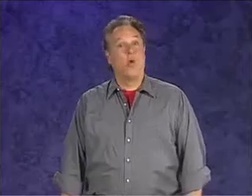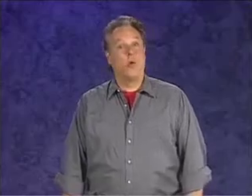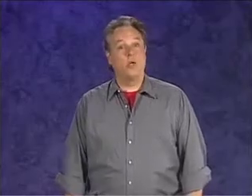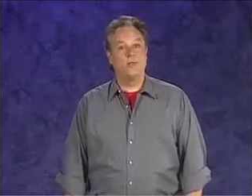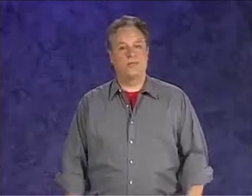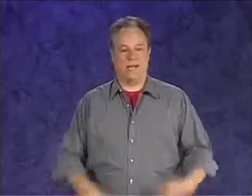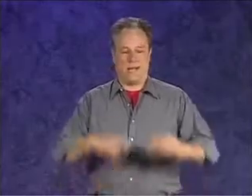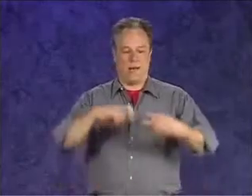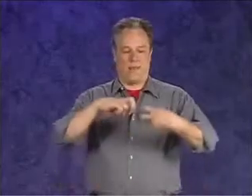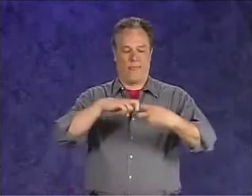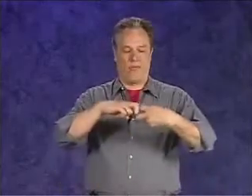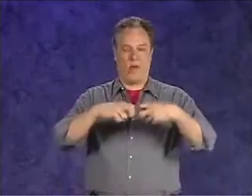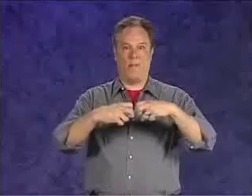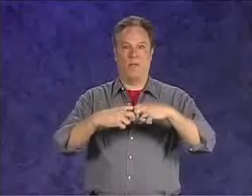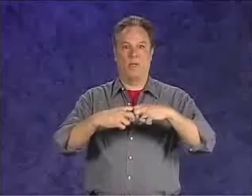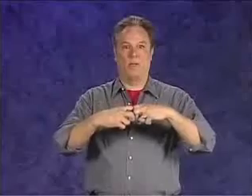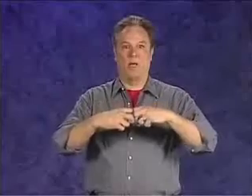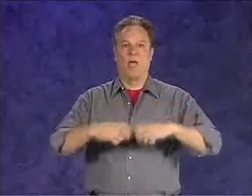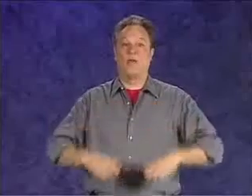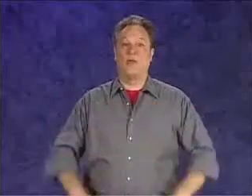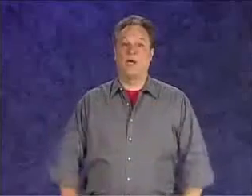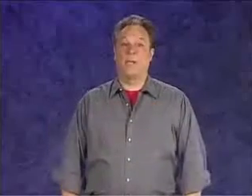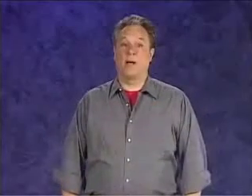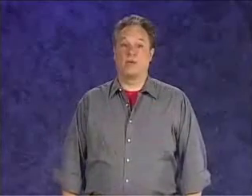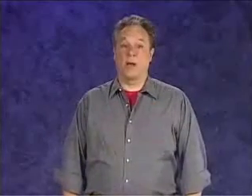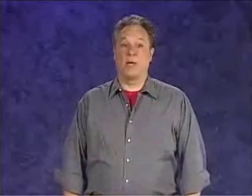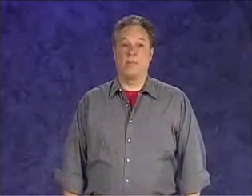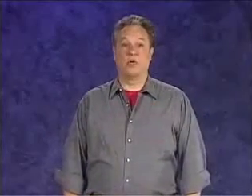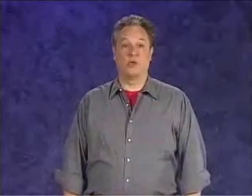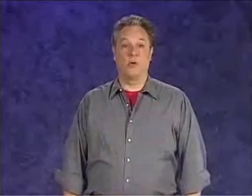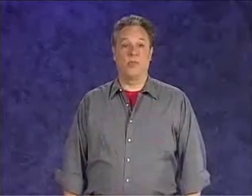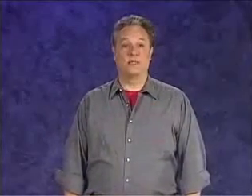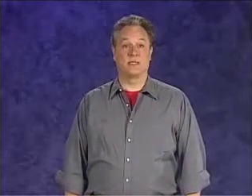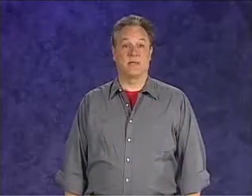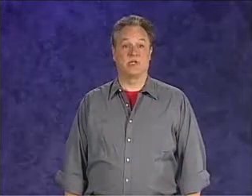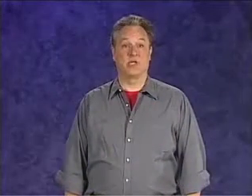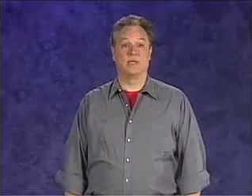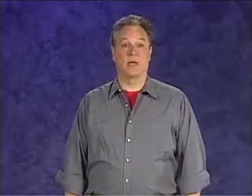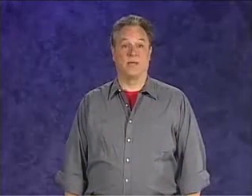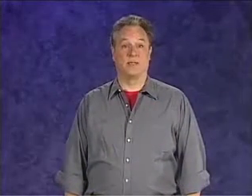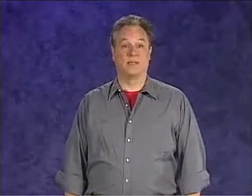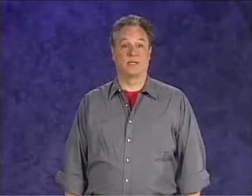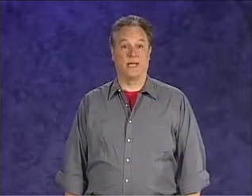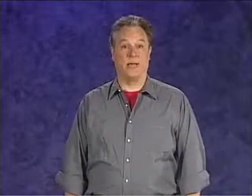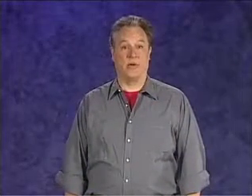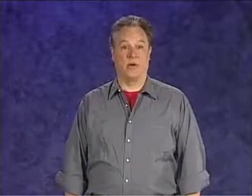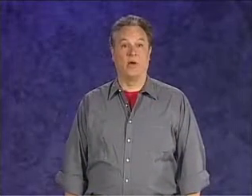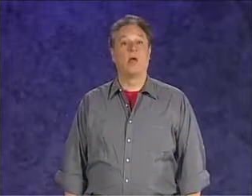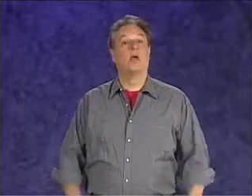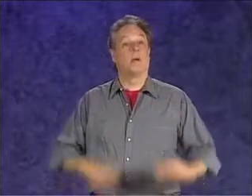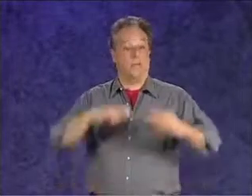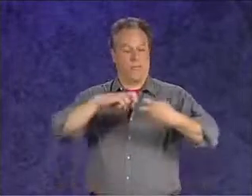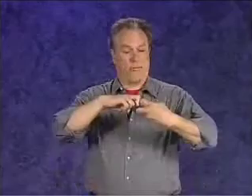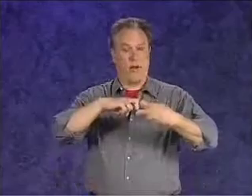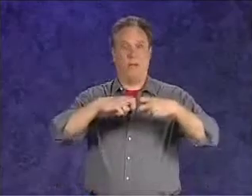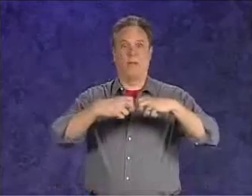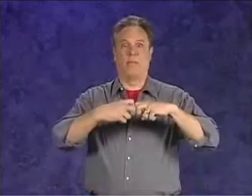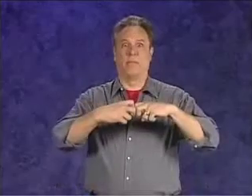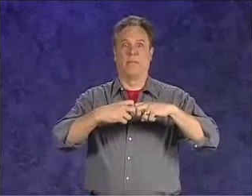When you sign problem, think about trying to put two pieces of a jigsaw puzzle together. Problem.